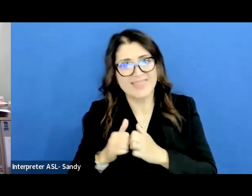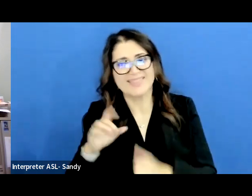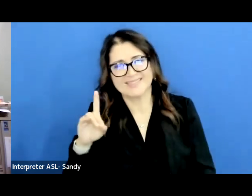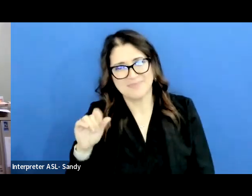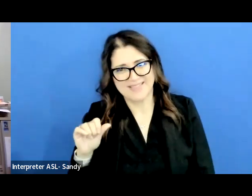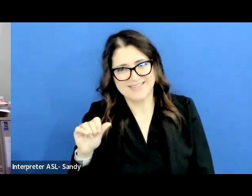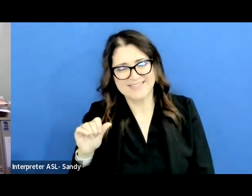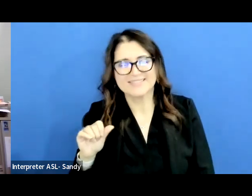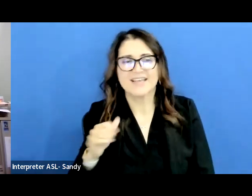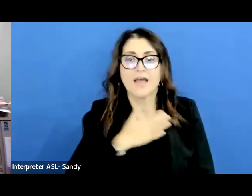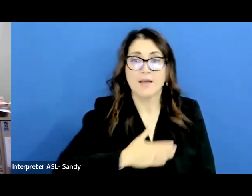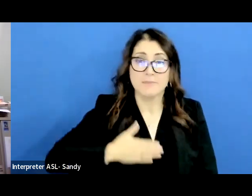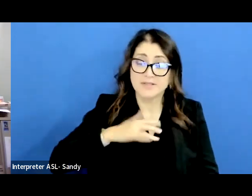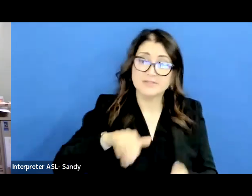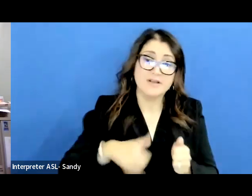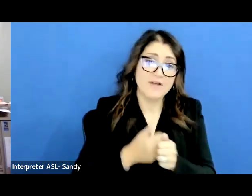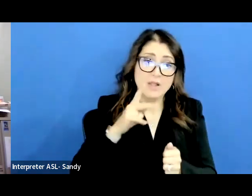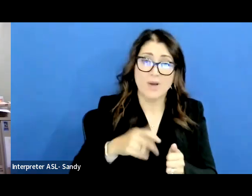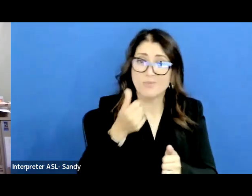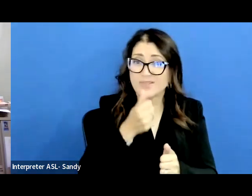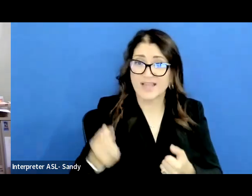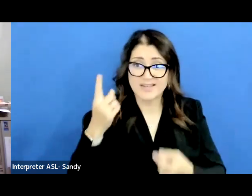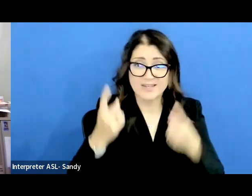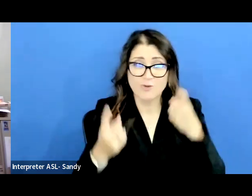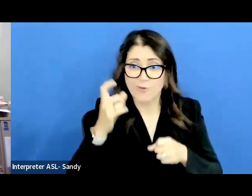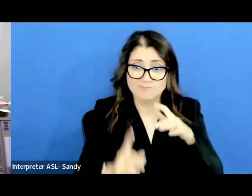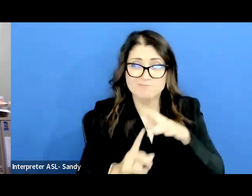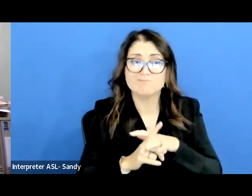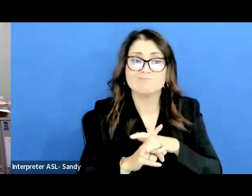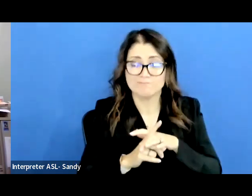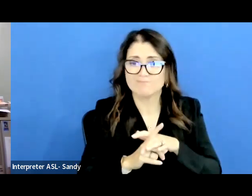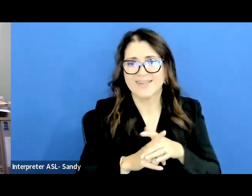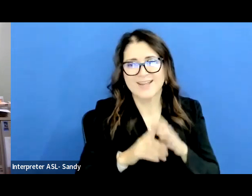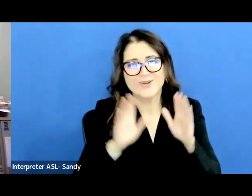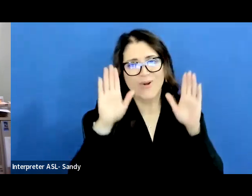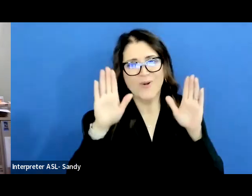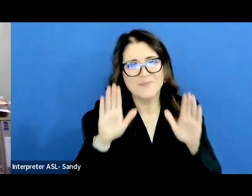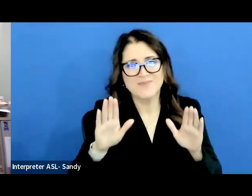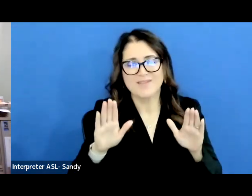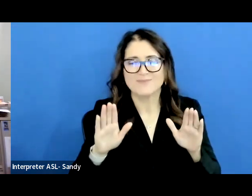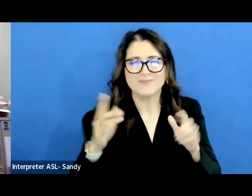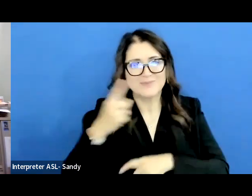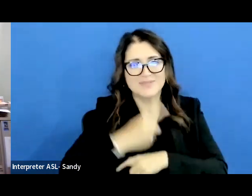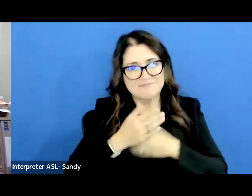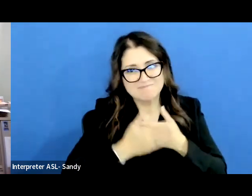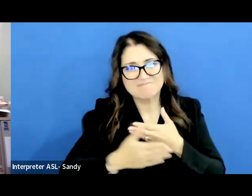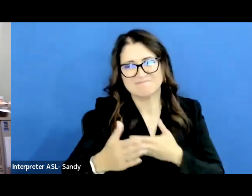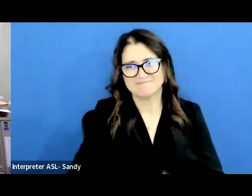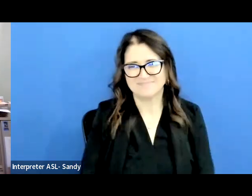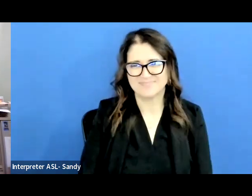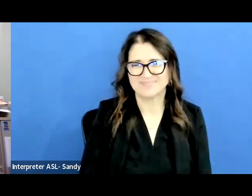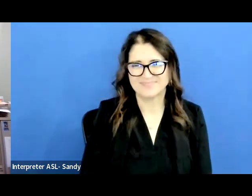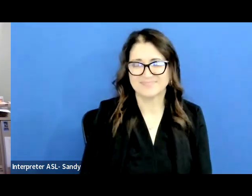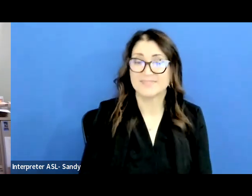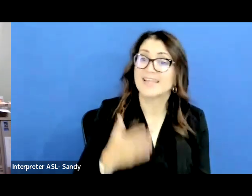And please follow up with any questions that you may have, and hope you have a wonderful rest of your day.